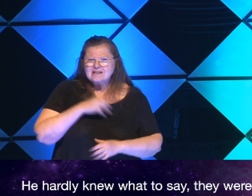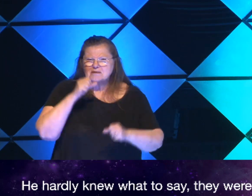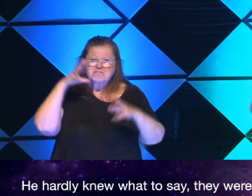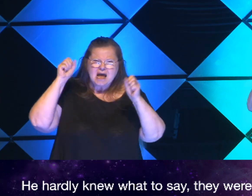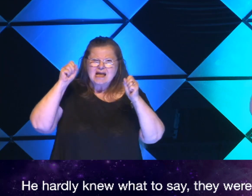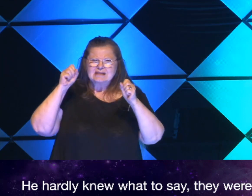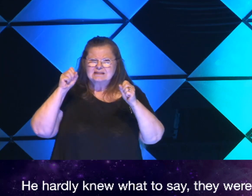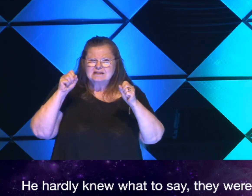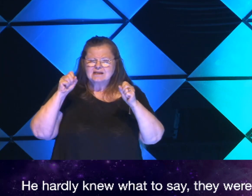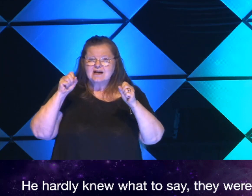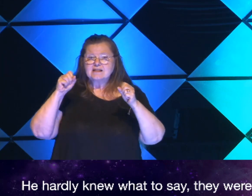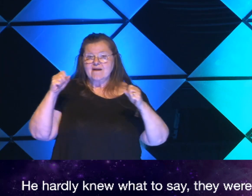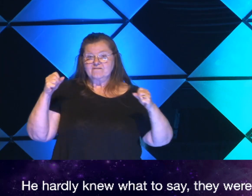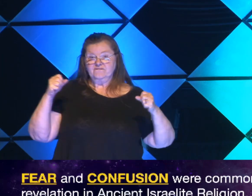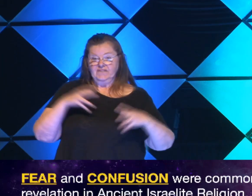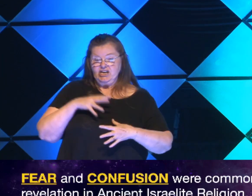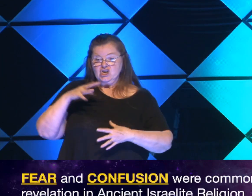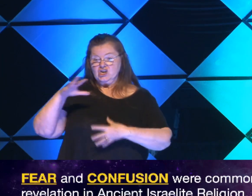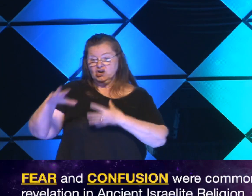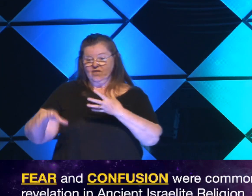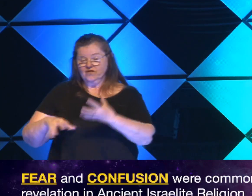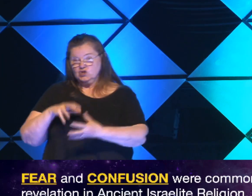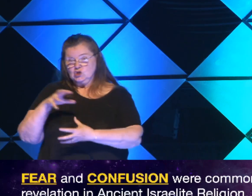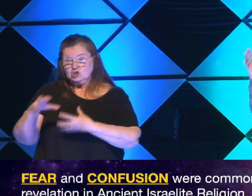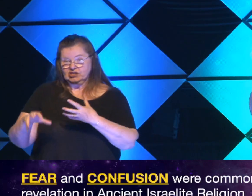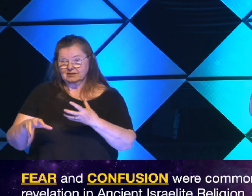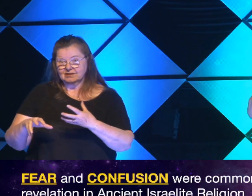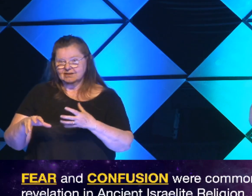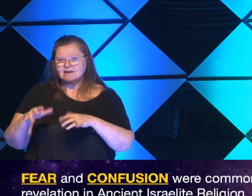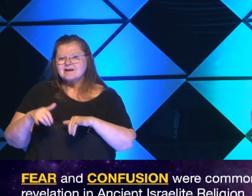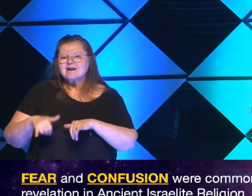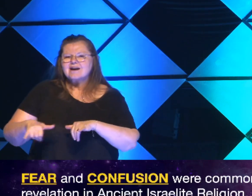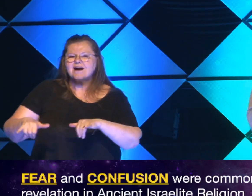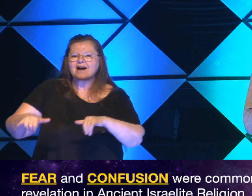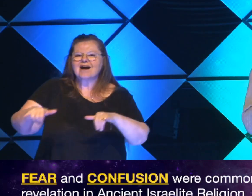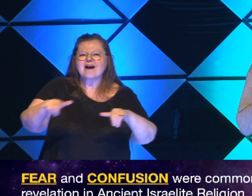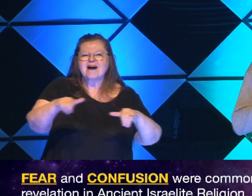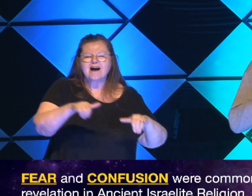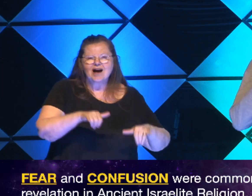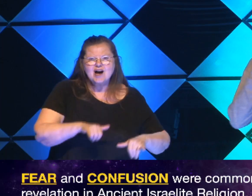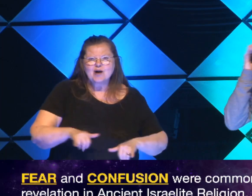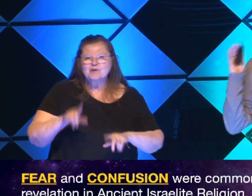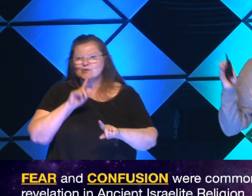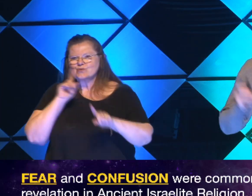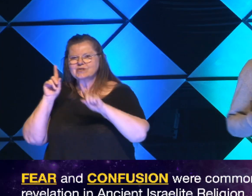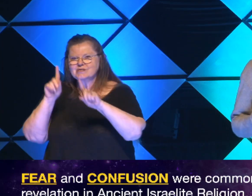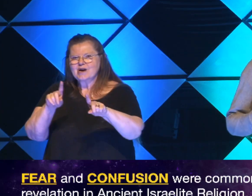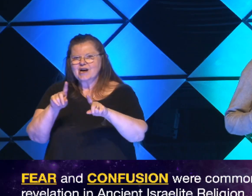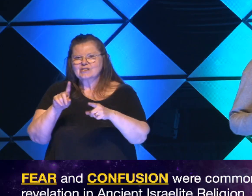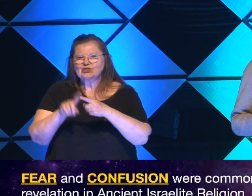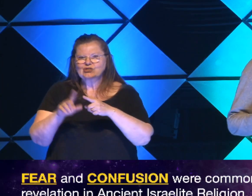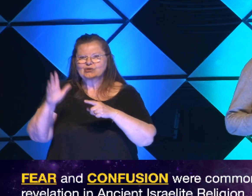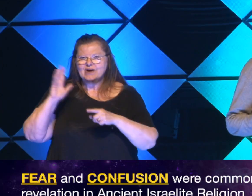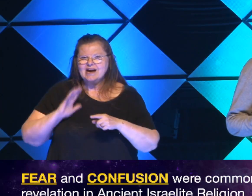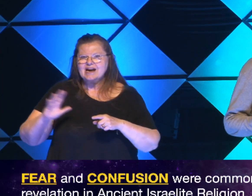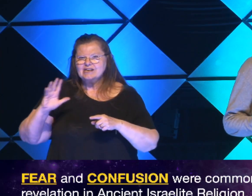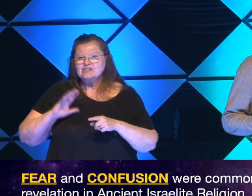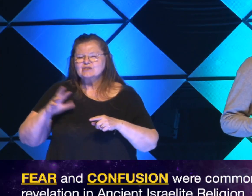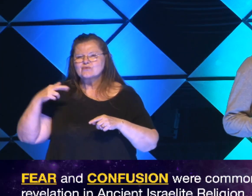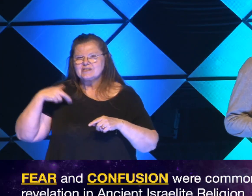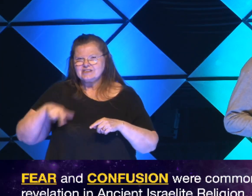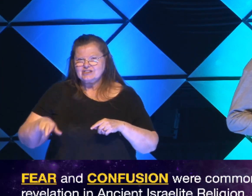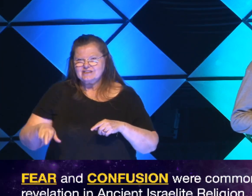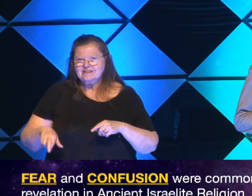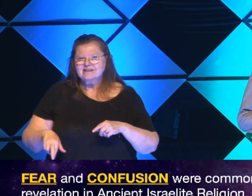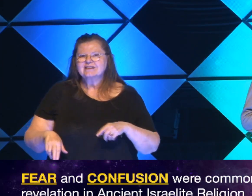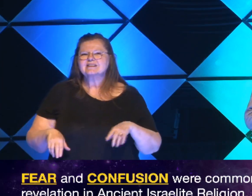Now, fear and confusion were common responses to divine revelation in ancient Israel. Do you see the theme there in your fill-ins,